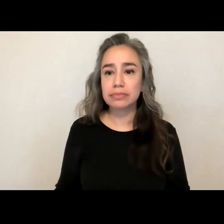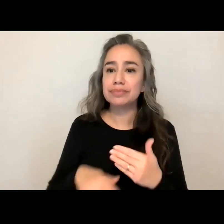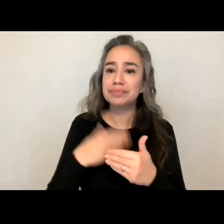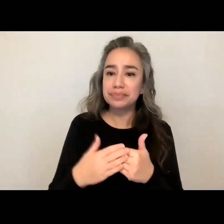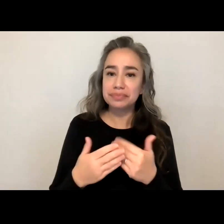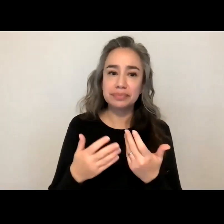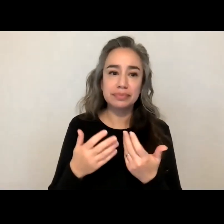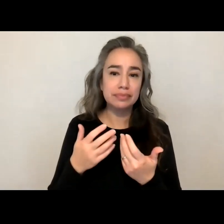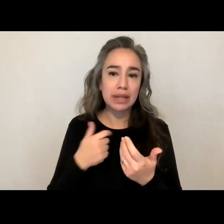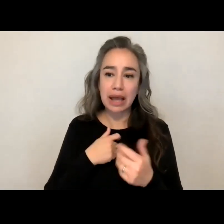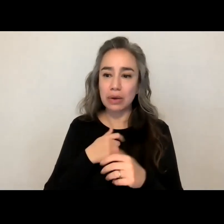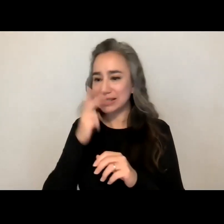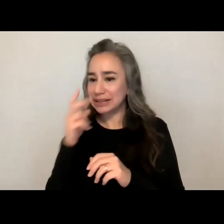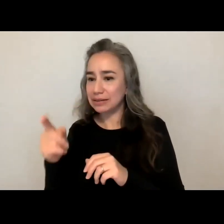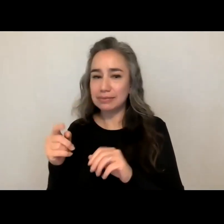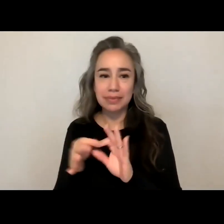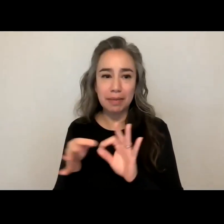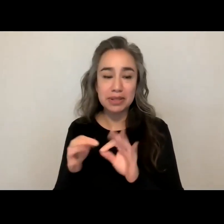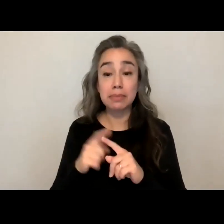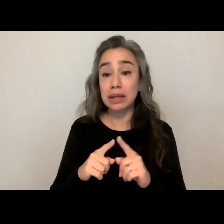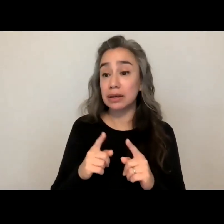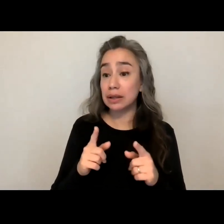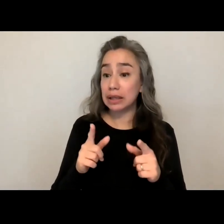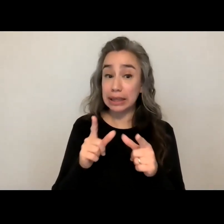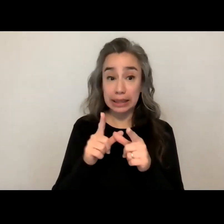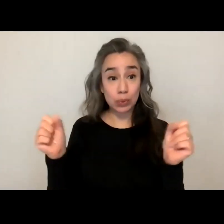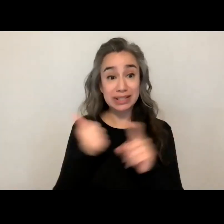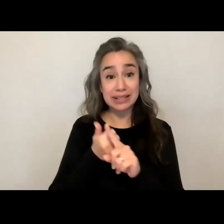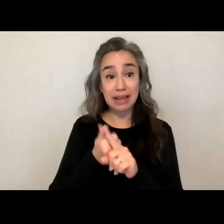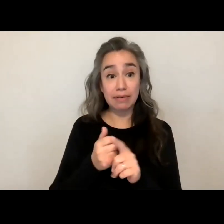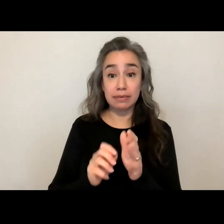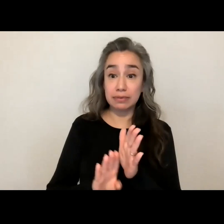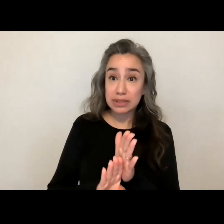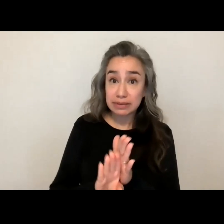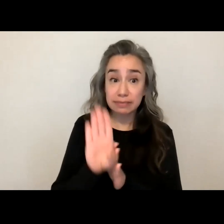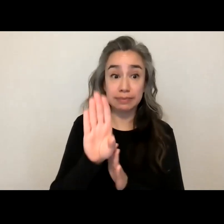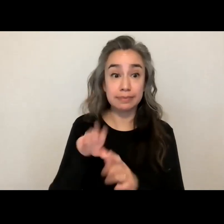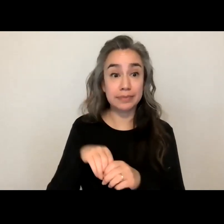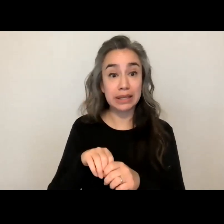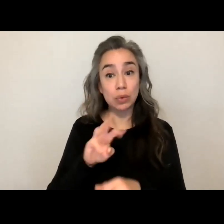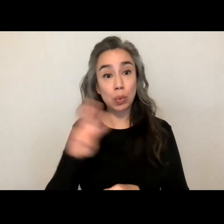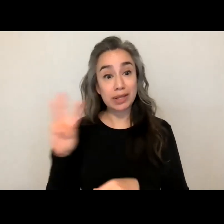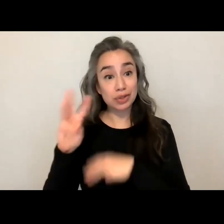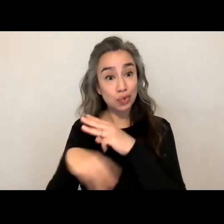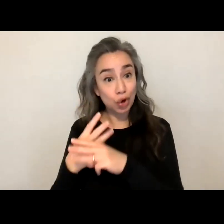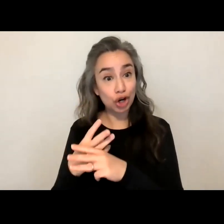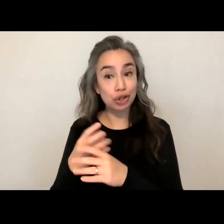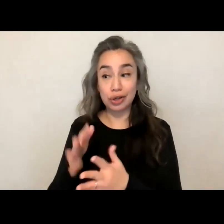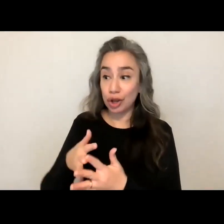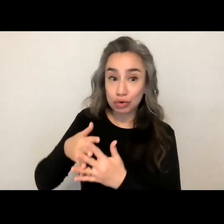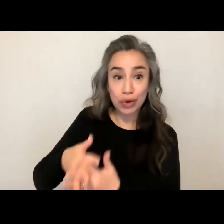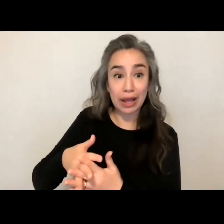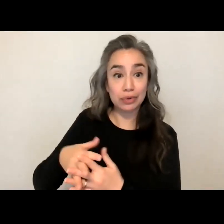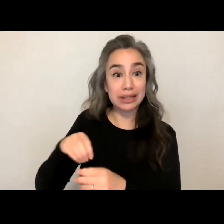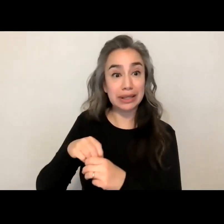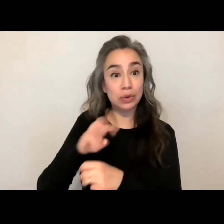put in the comments, is that linguistics developed in the Western world, grounded in the Western perspective onto the rest